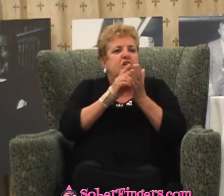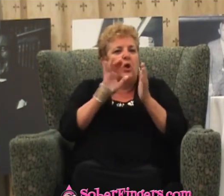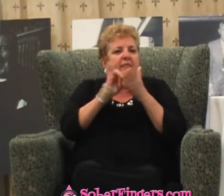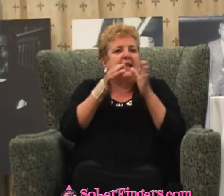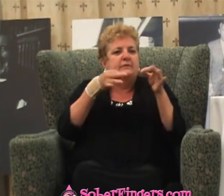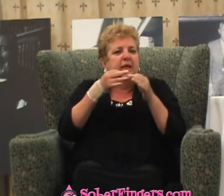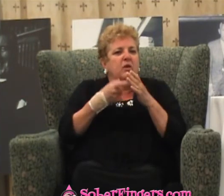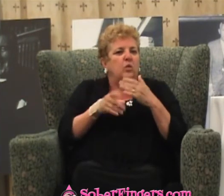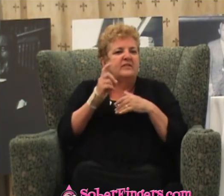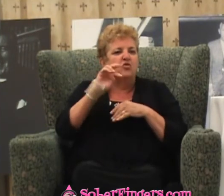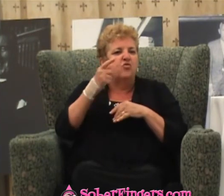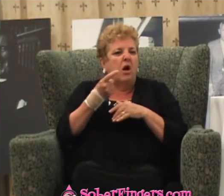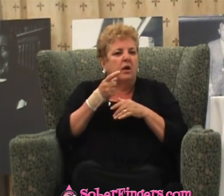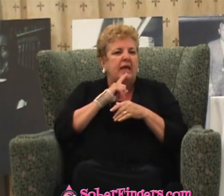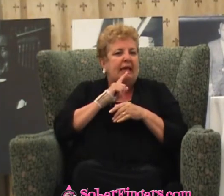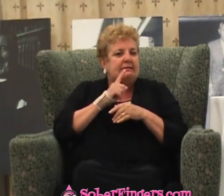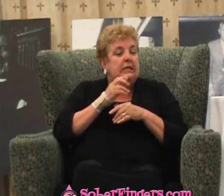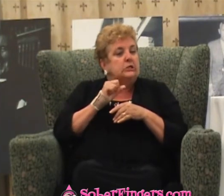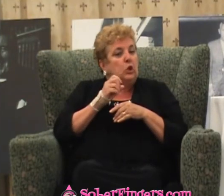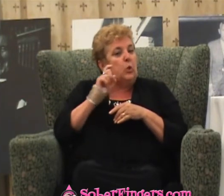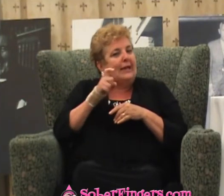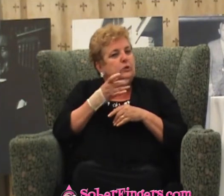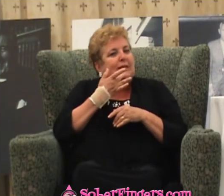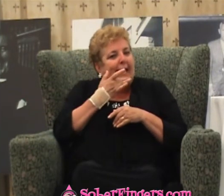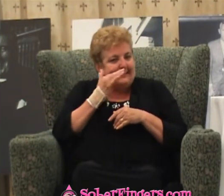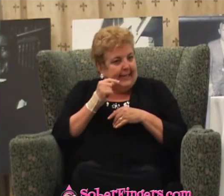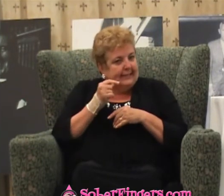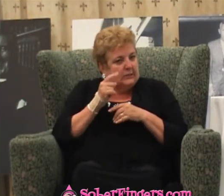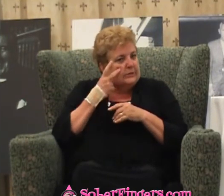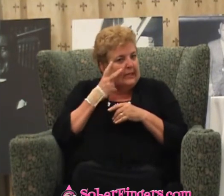heavy equipment. You know, if you swallow it, you're going to know what it does. And